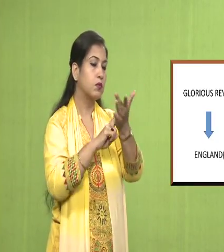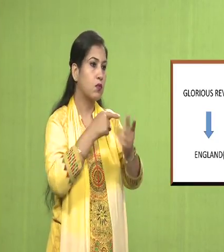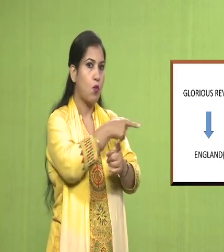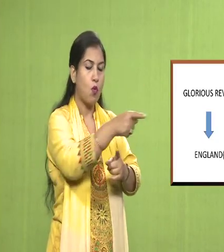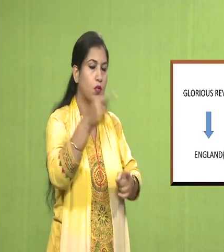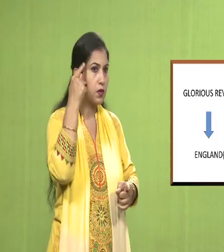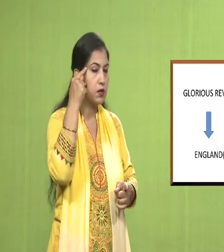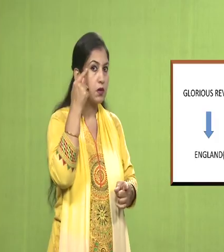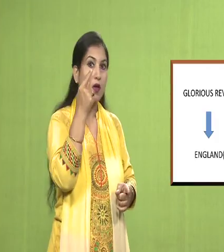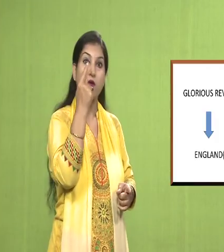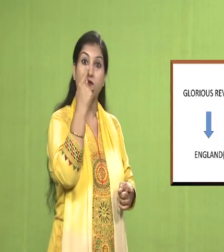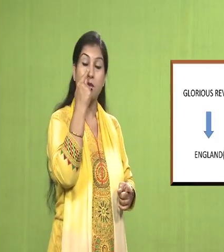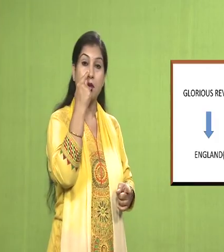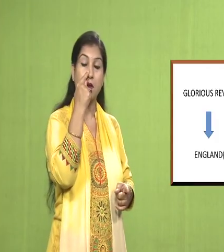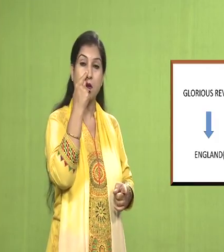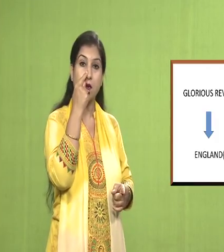that started in the world later.